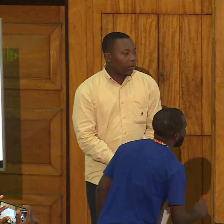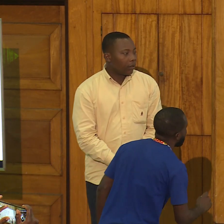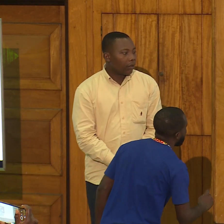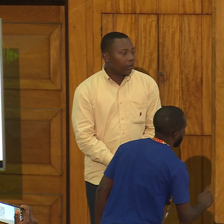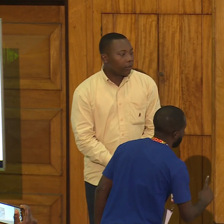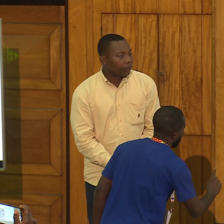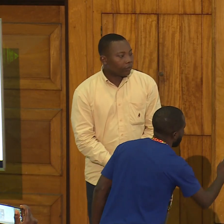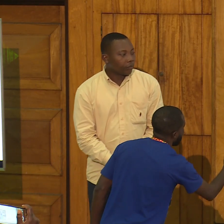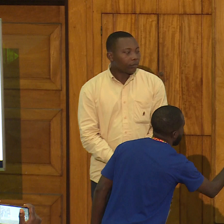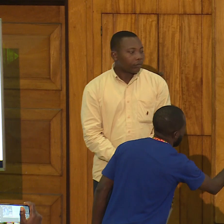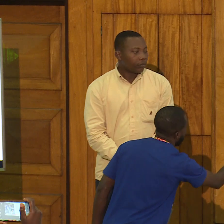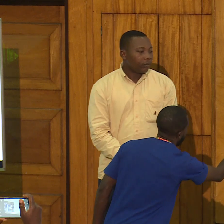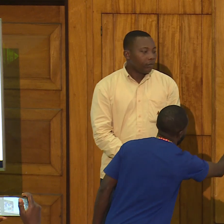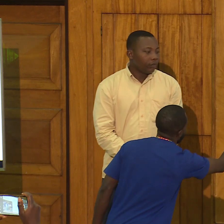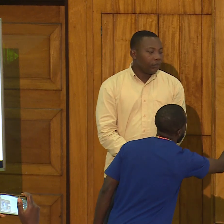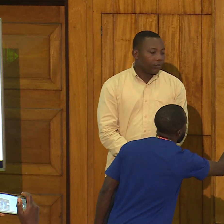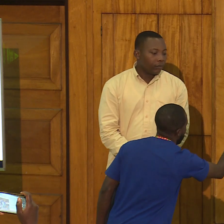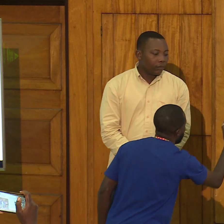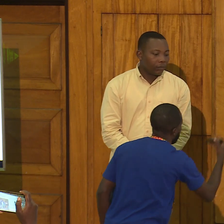our idea of,